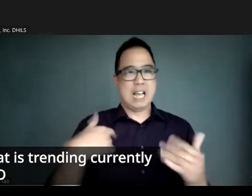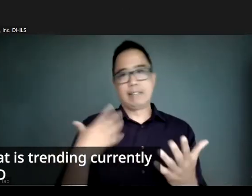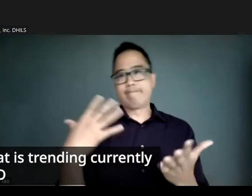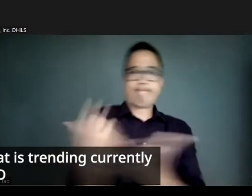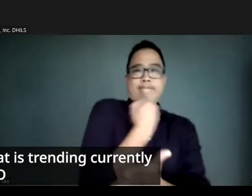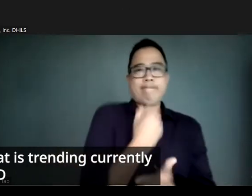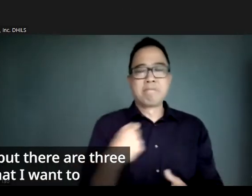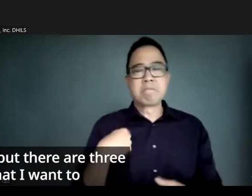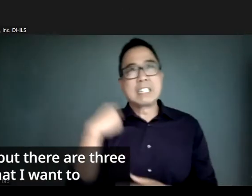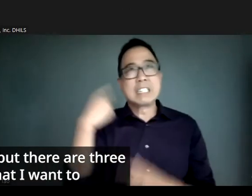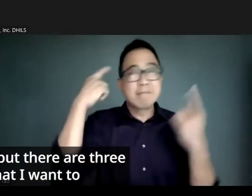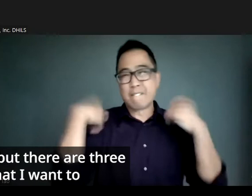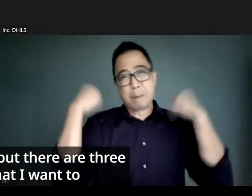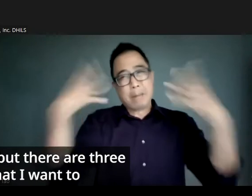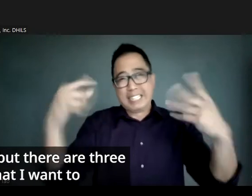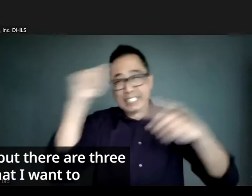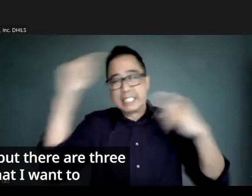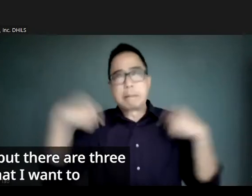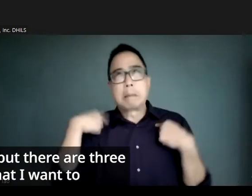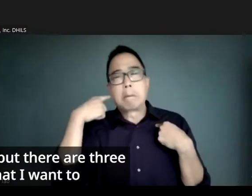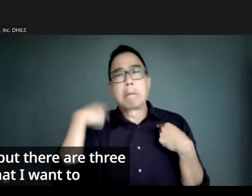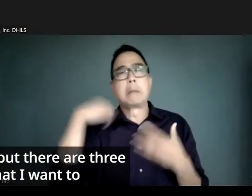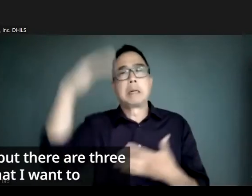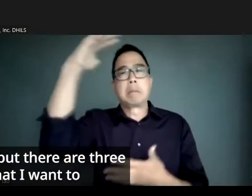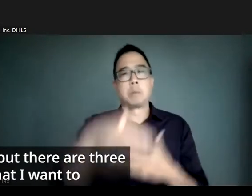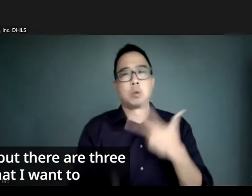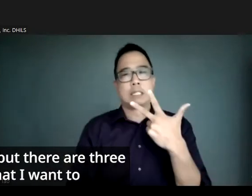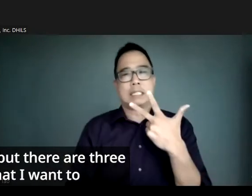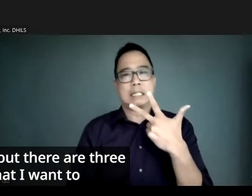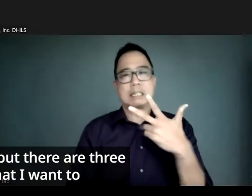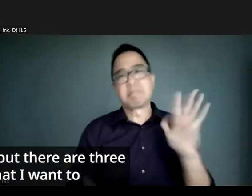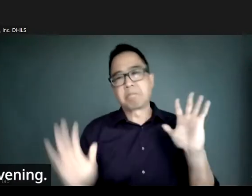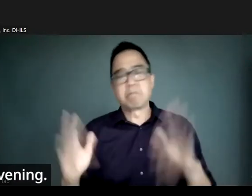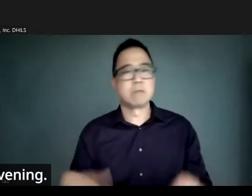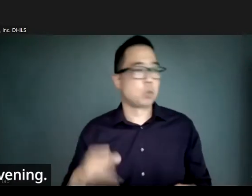So we're going to talk about what is trending currently with COVID.